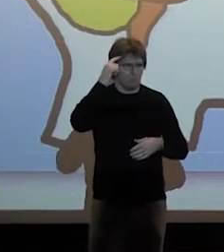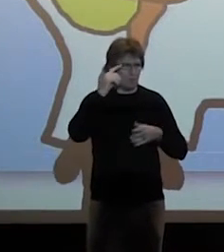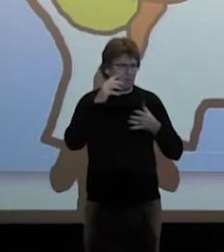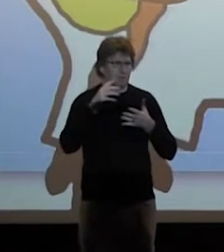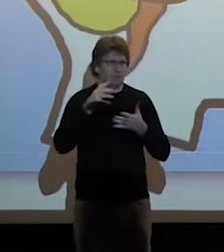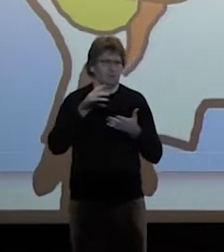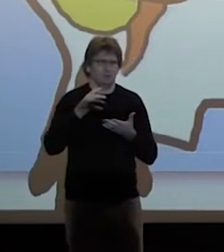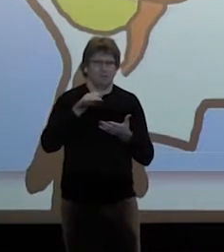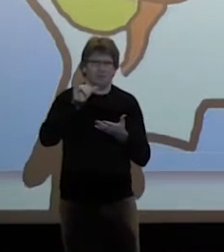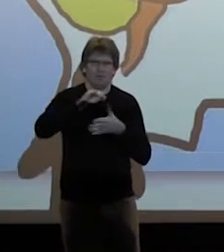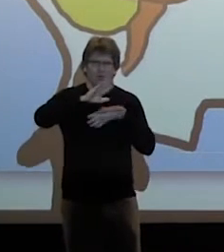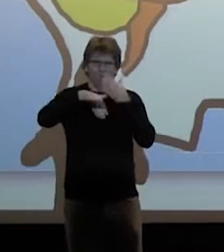heartbeat.